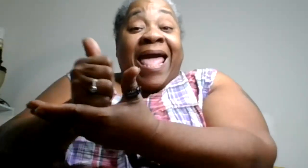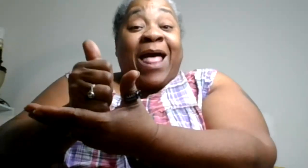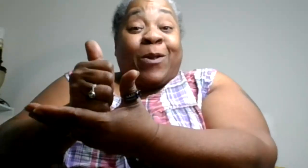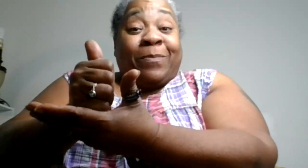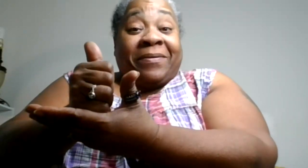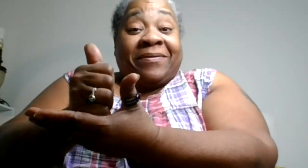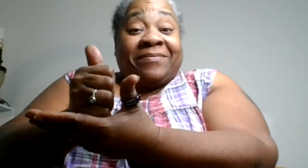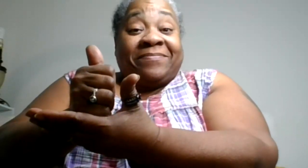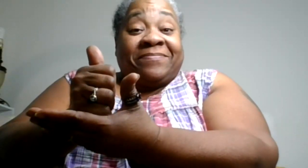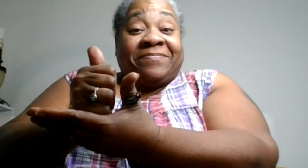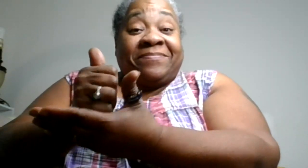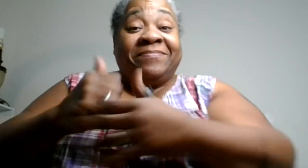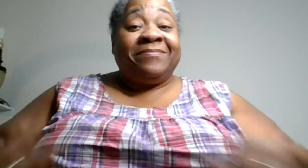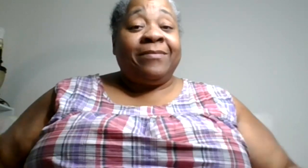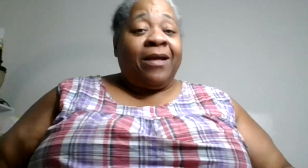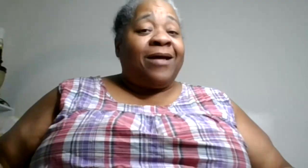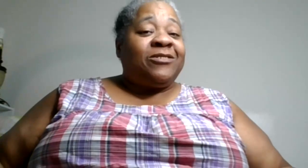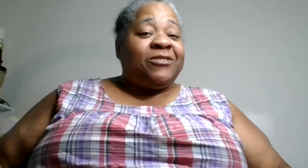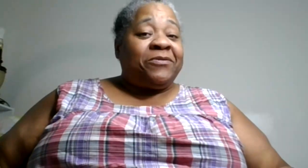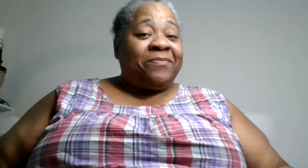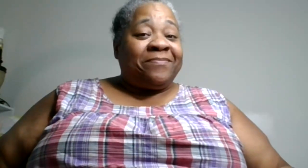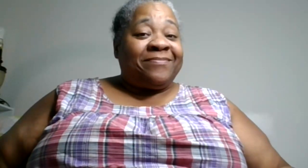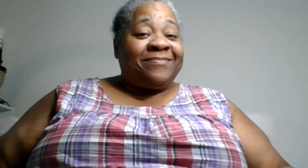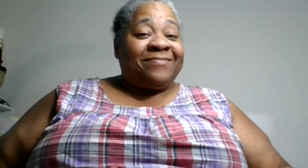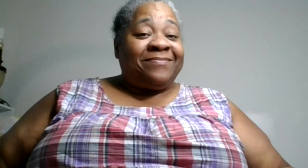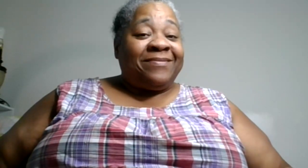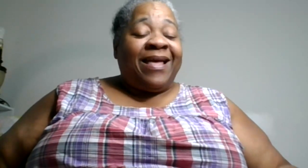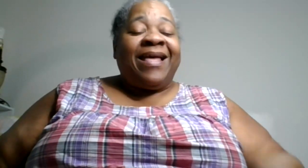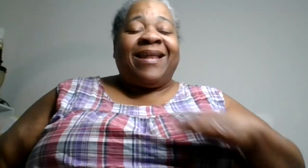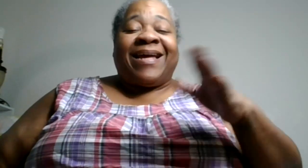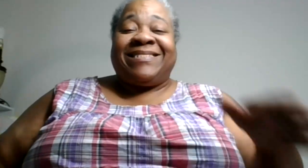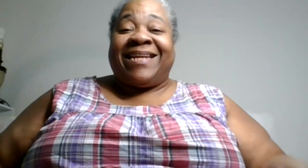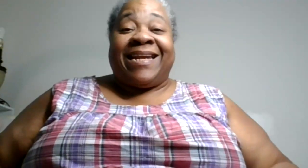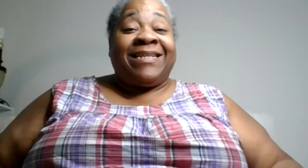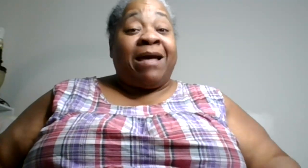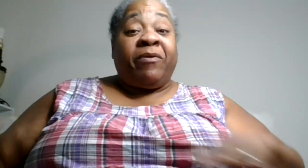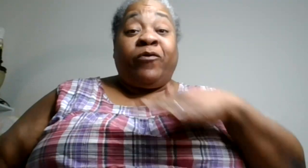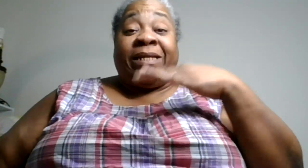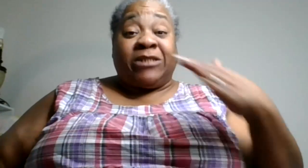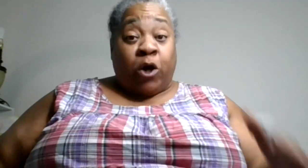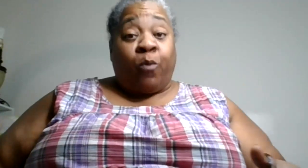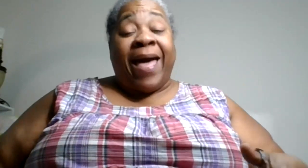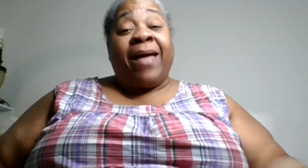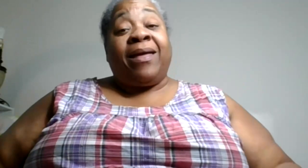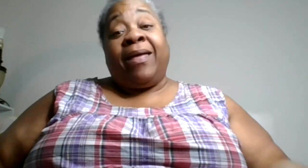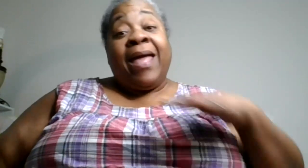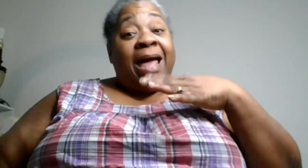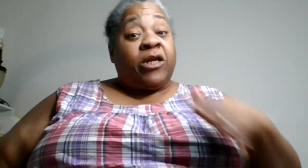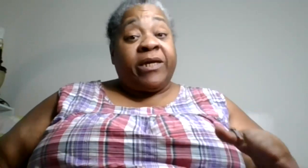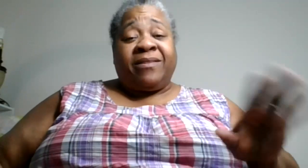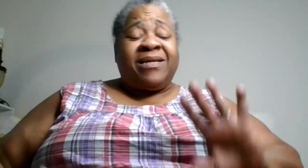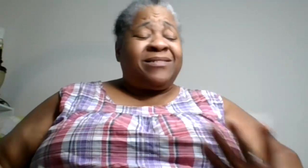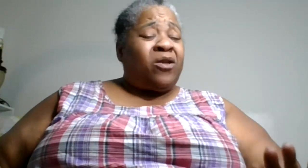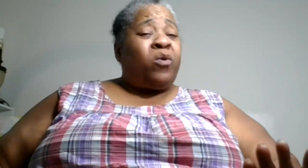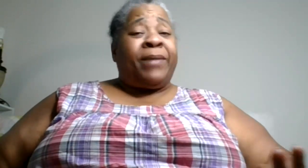Help. How'd you do? Like I said, at any time, if you need to go back and look at these, slow them down